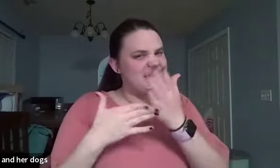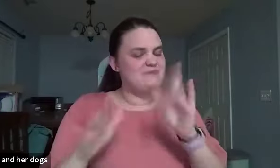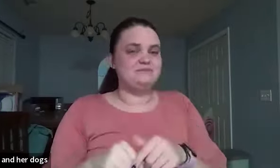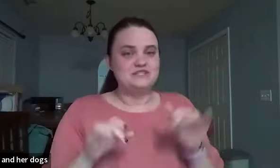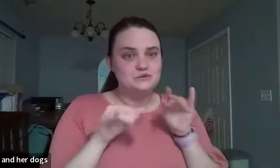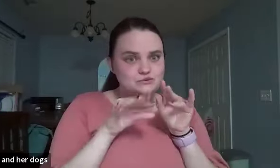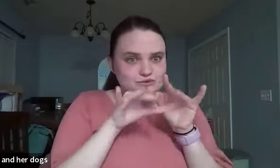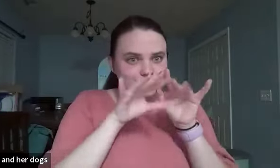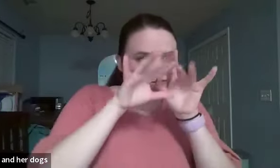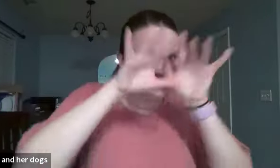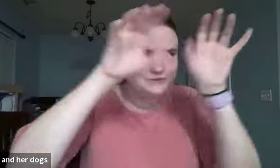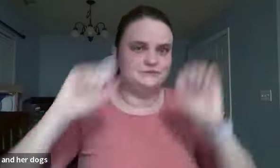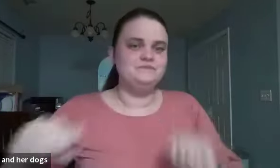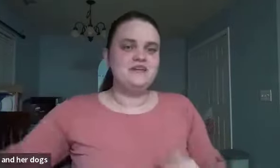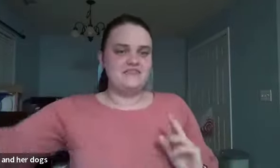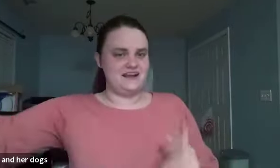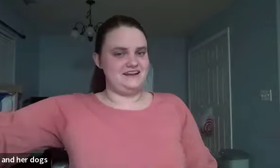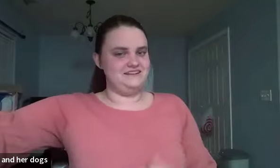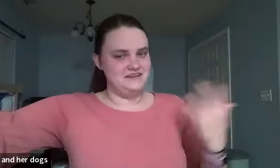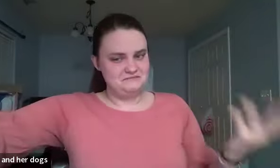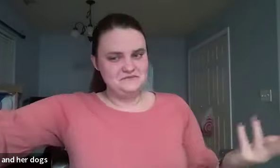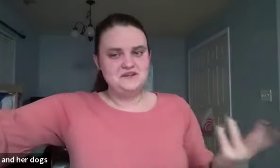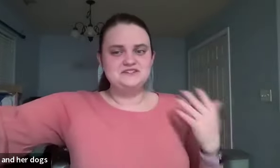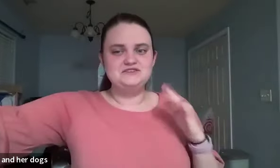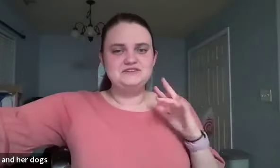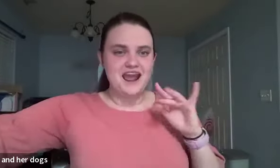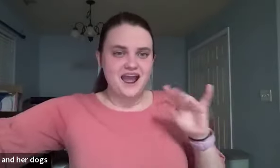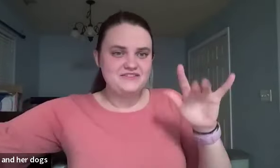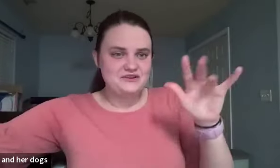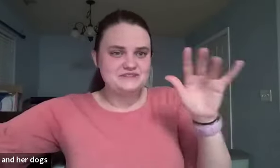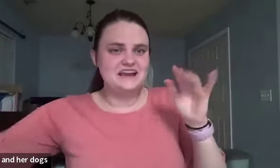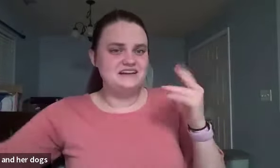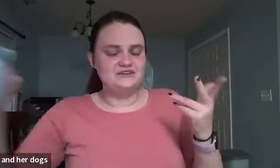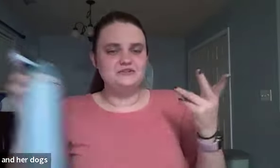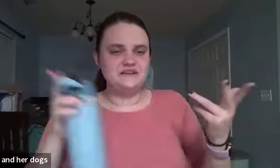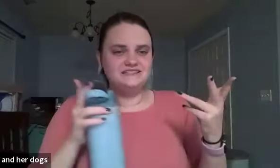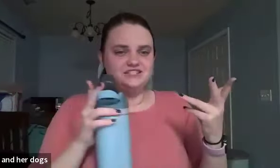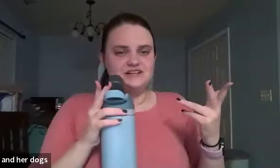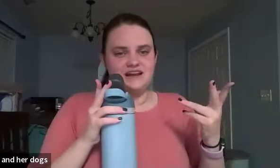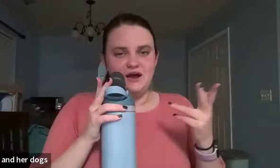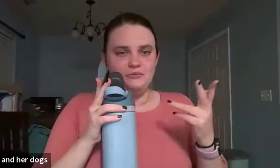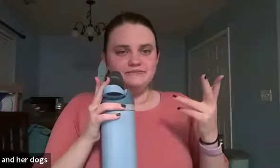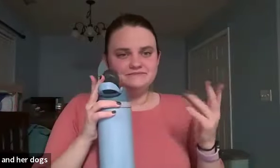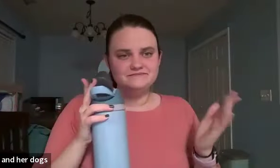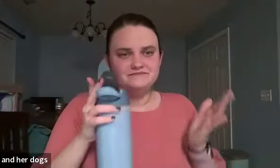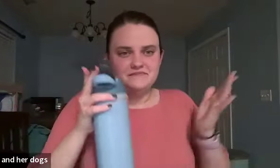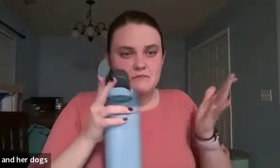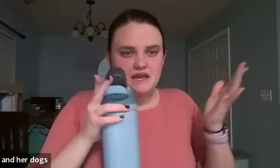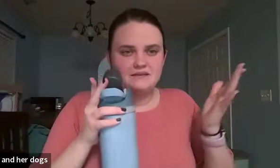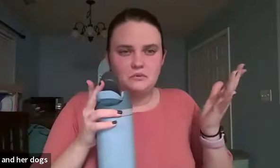stop. And I'm just like, ooh, that kind of thing. So you can add those like kind of little things to just kind of help make it